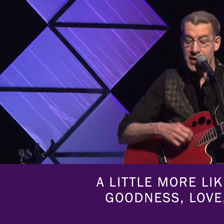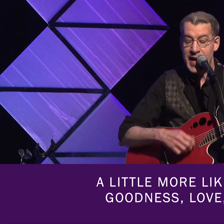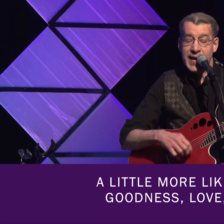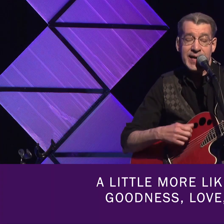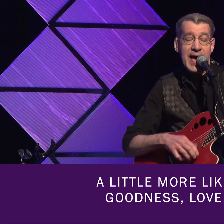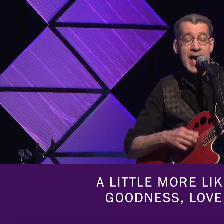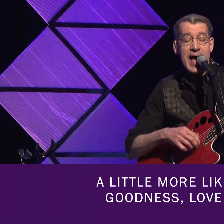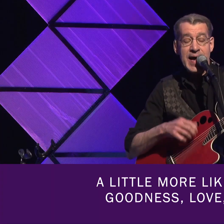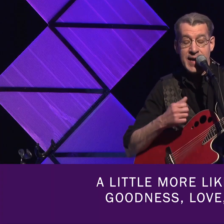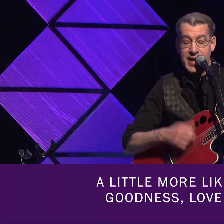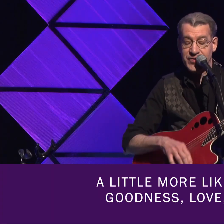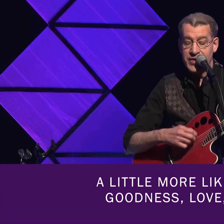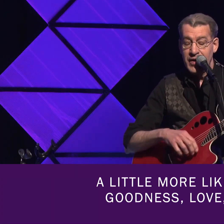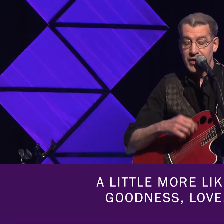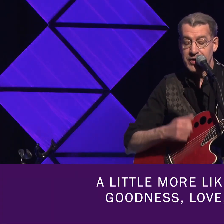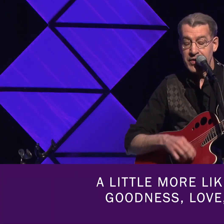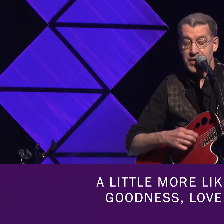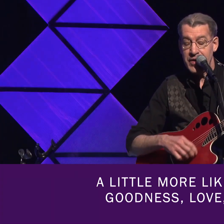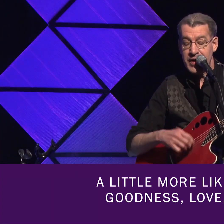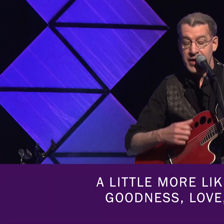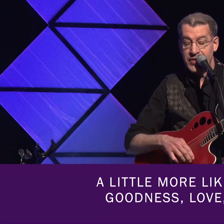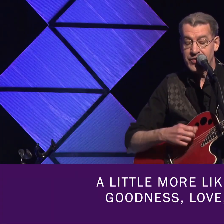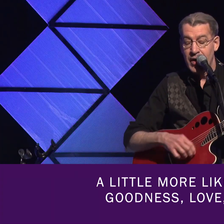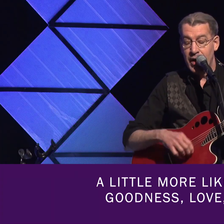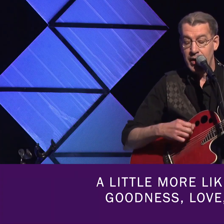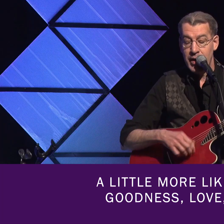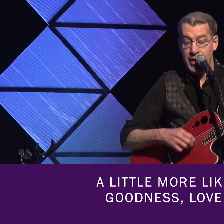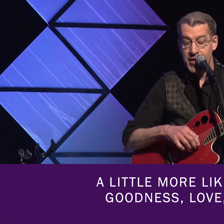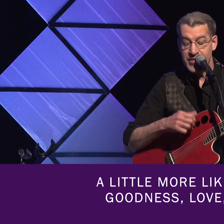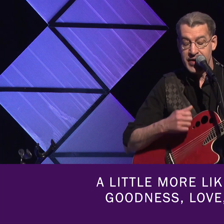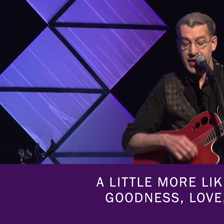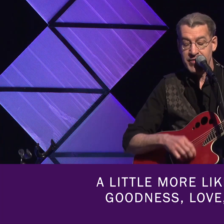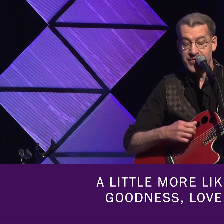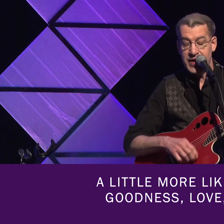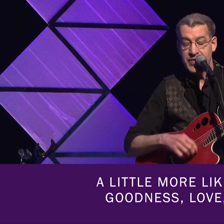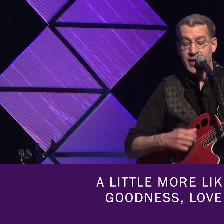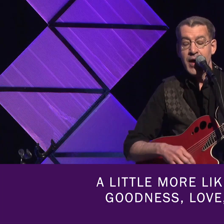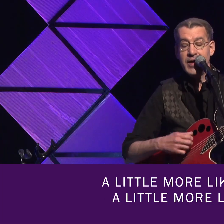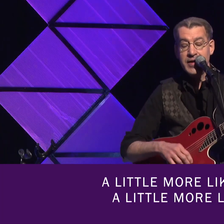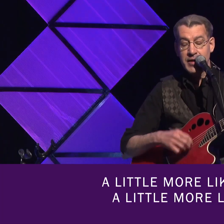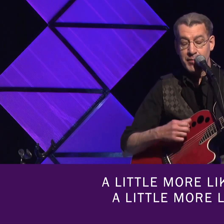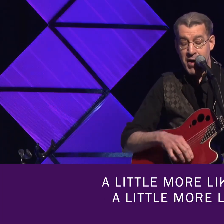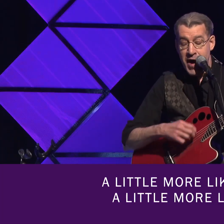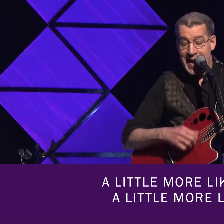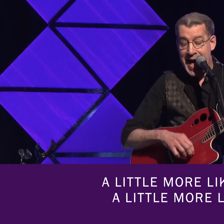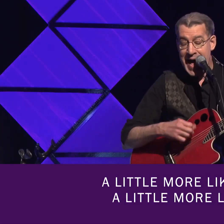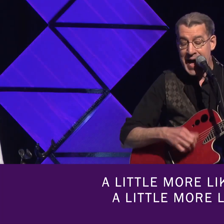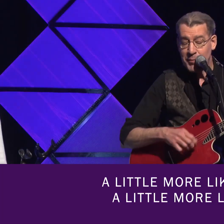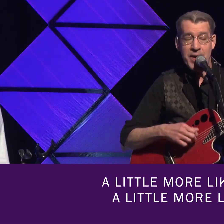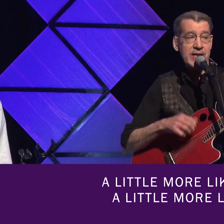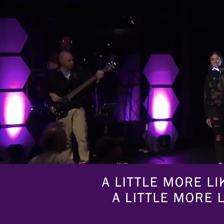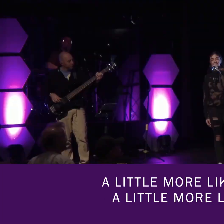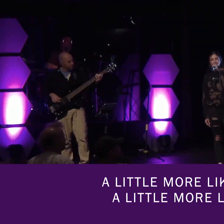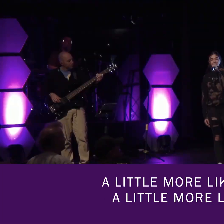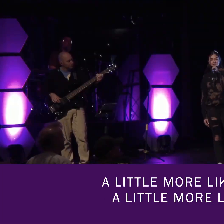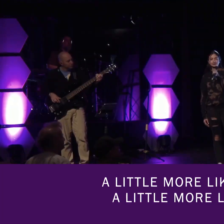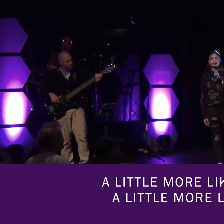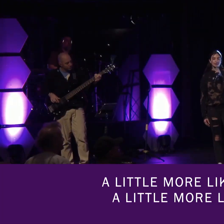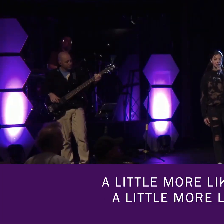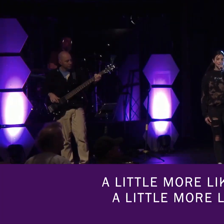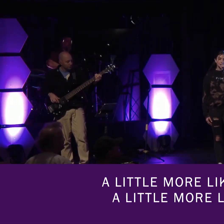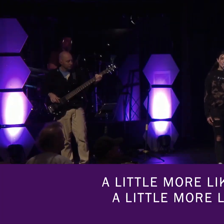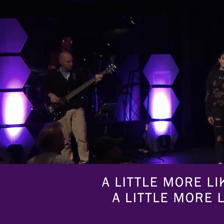little more like kindness, goodness, love and faith, a little more like